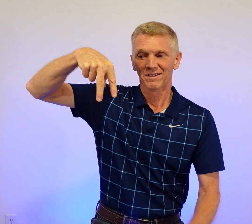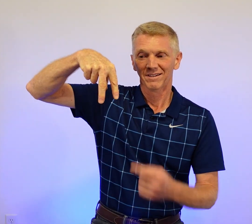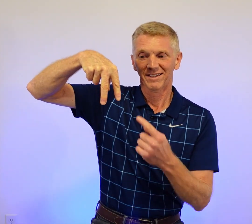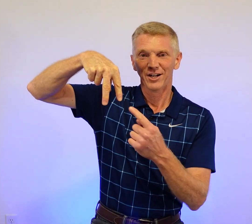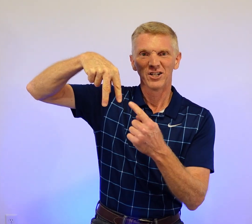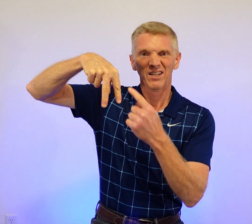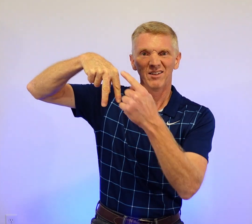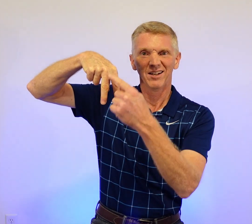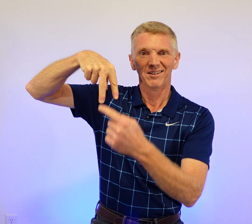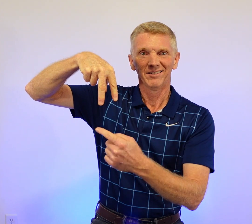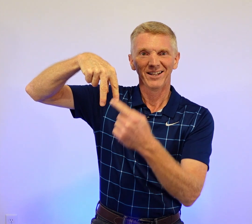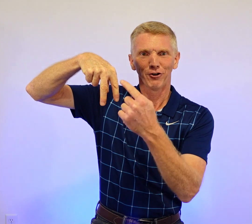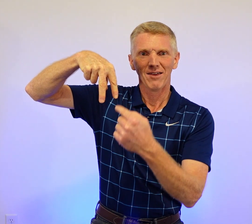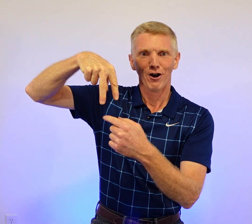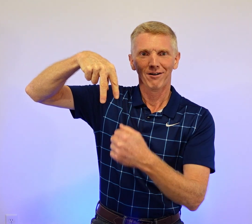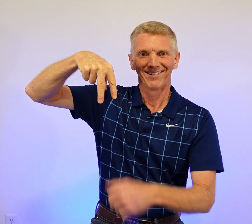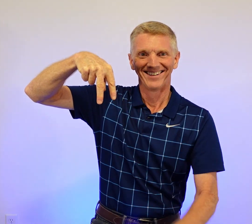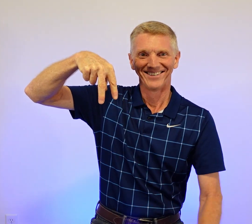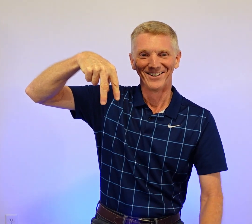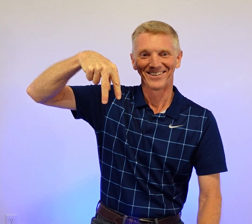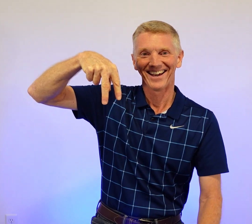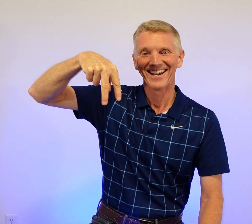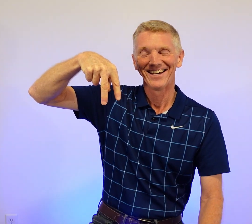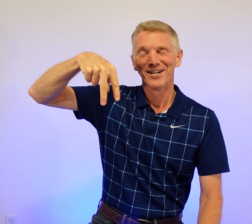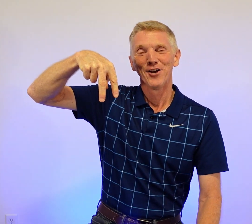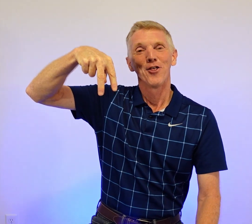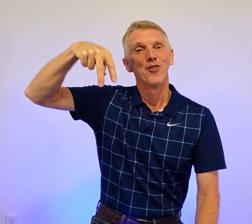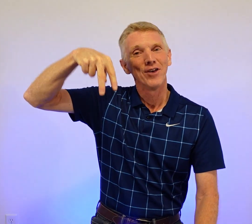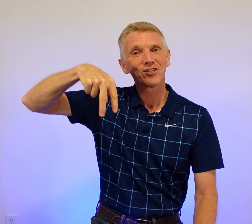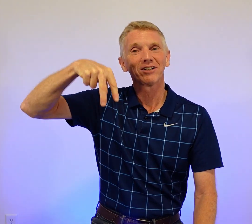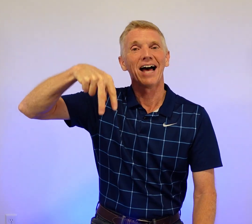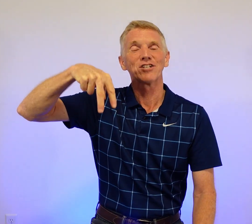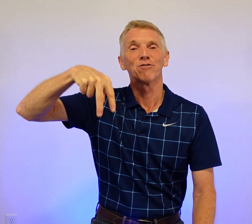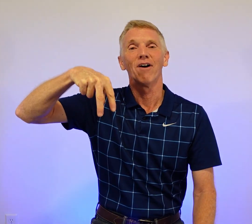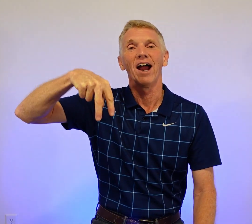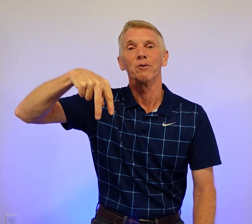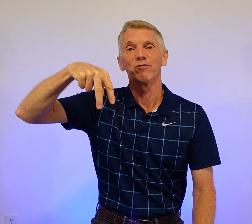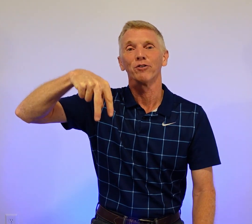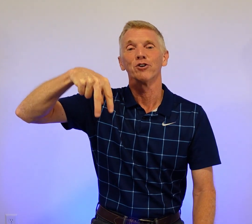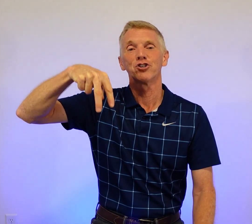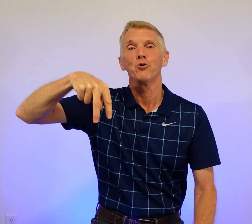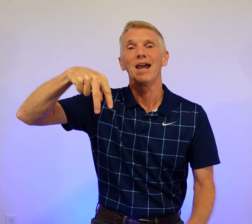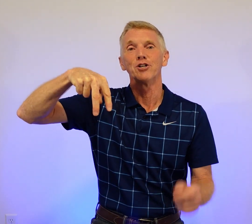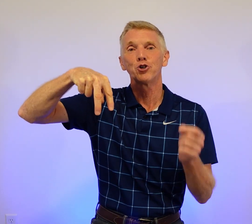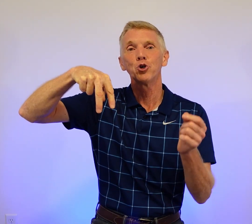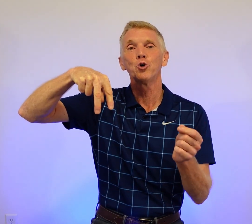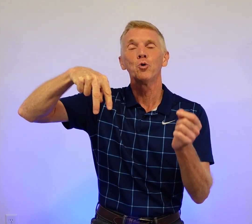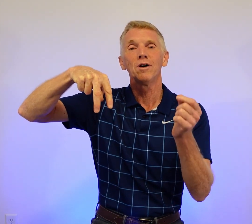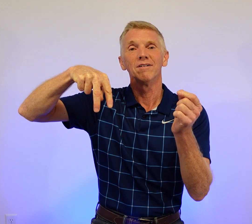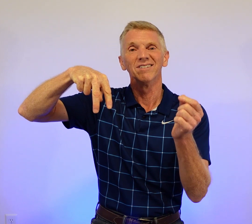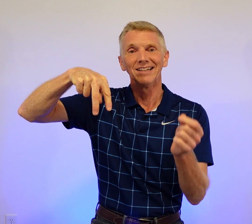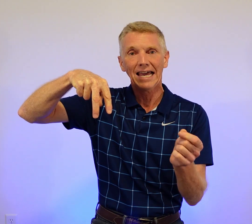Can you see the letter A there? Okay, this classifier refers to a